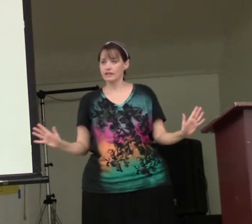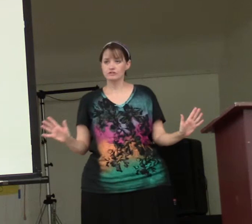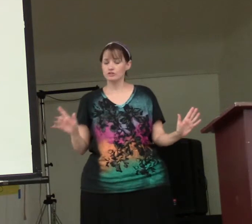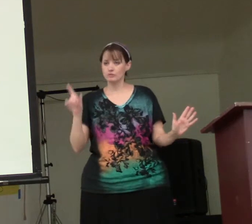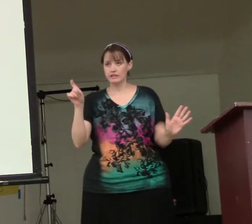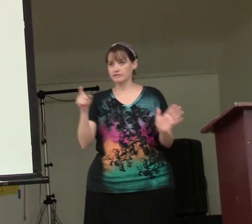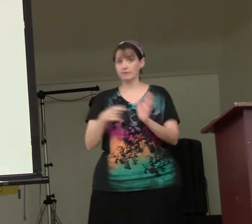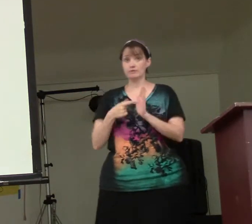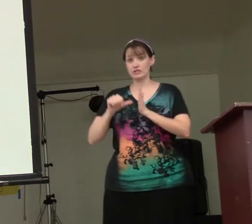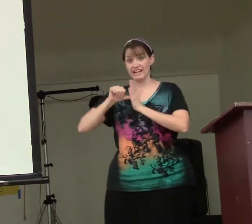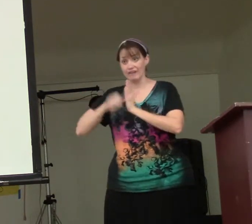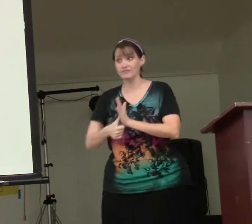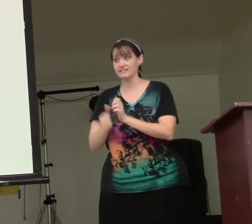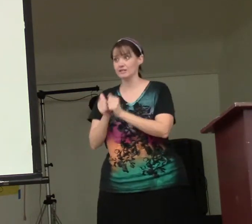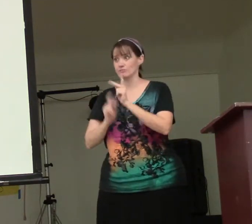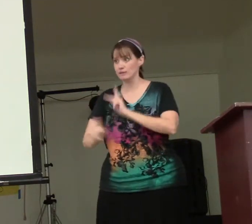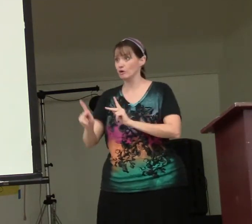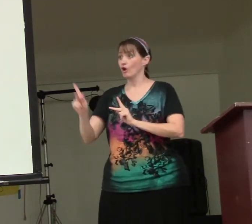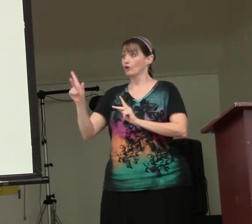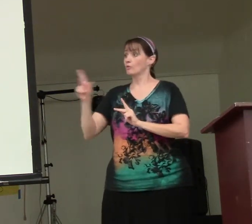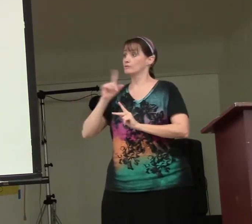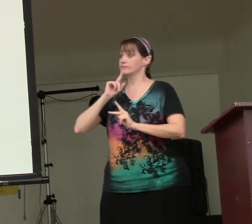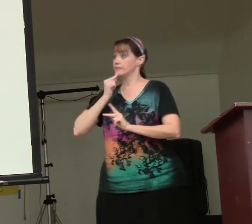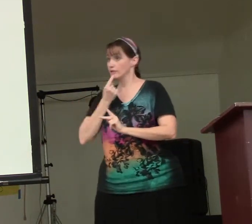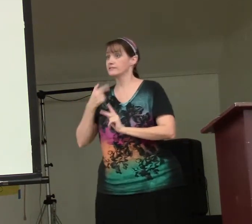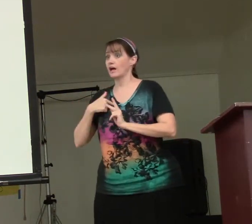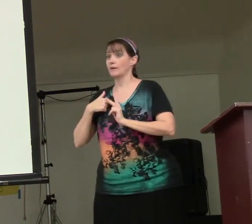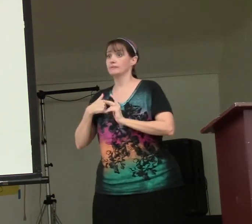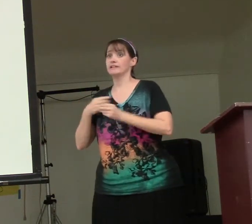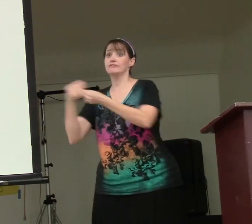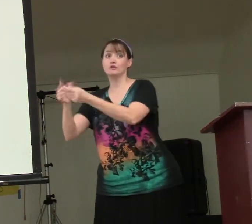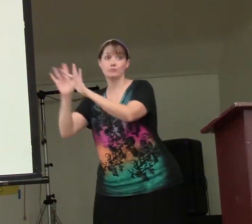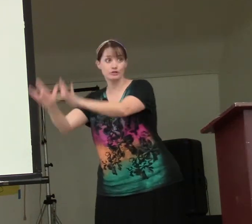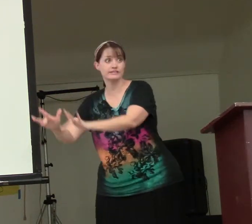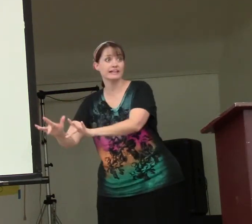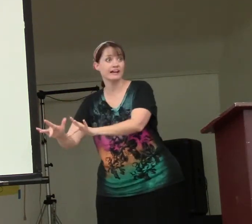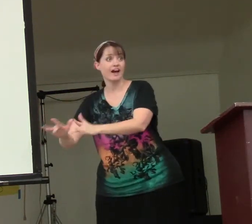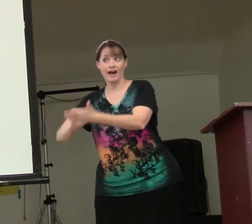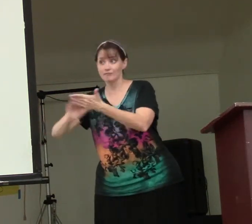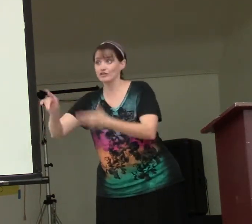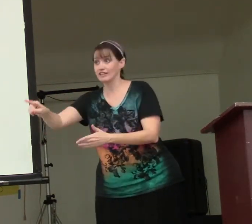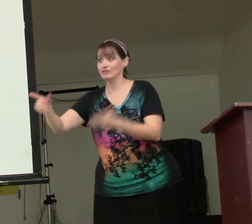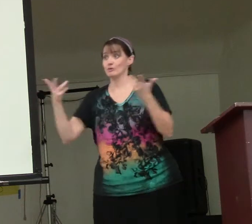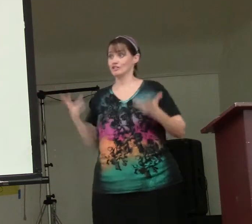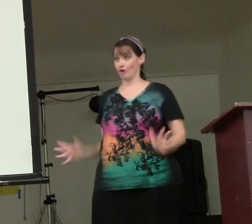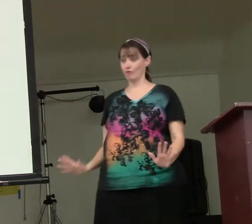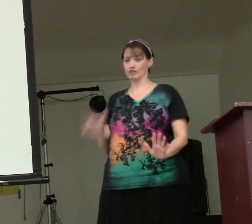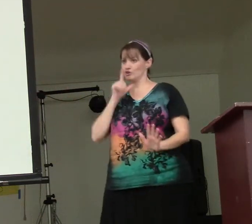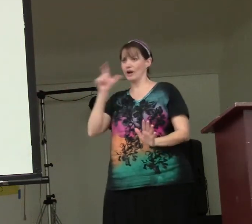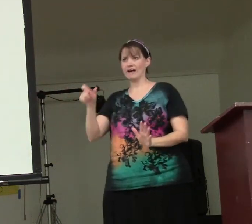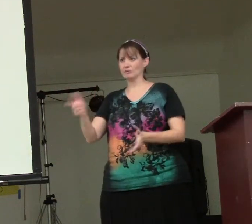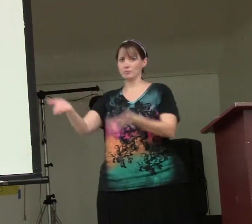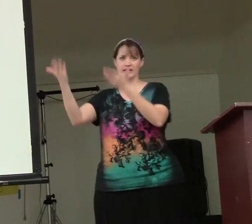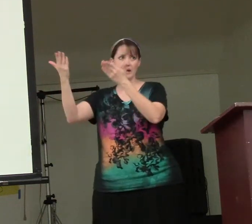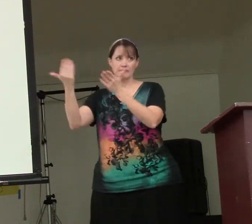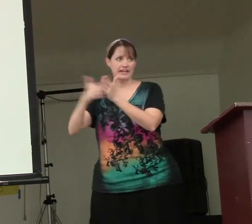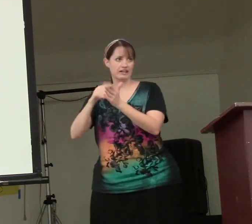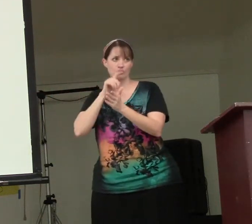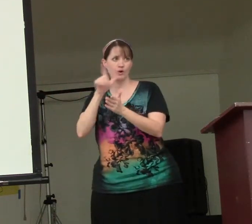so sometimes you need to emphasize with people, no, serious, I'm giving you mercy, I'm forgiving you, it's over. You don't have to bring it up again, you don't